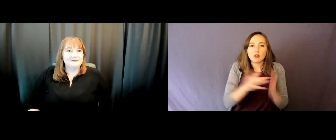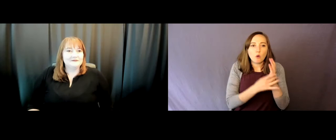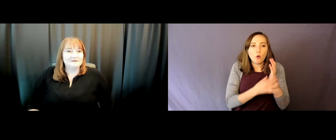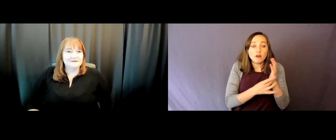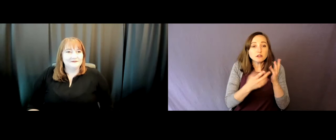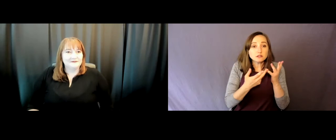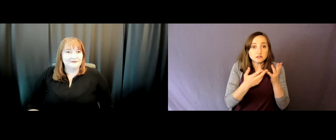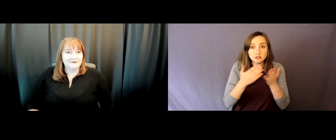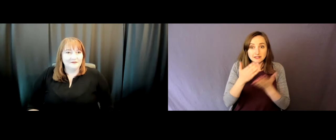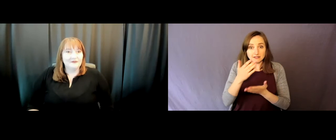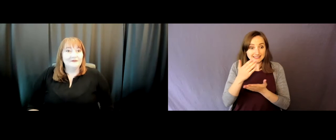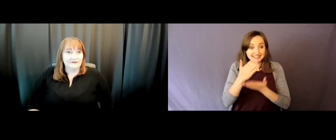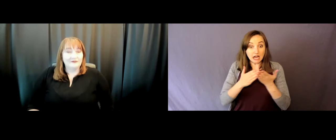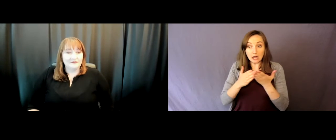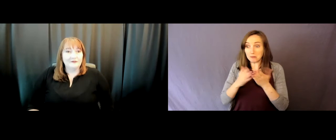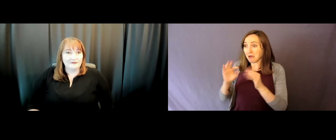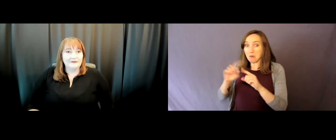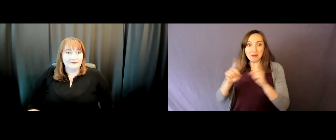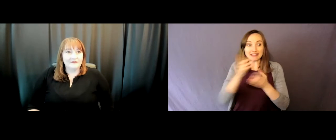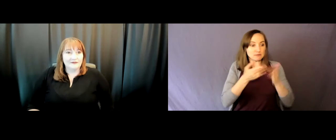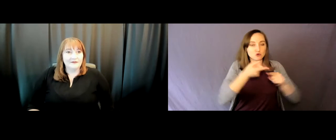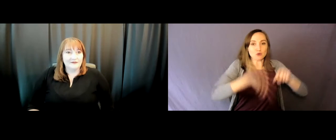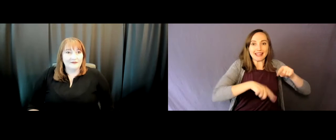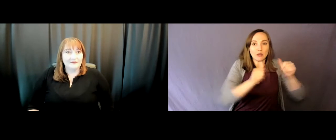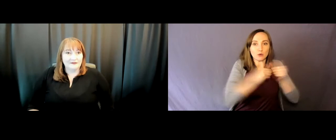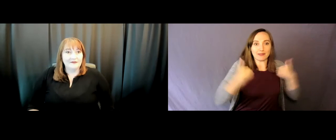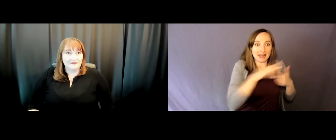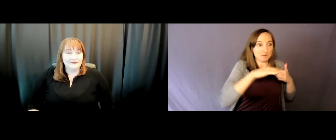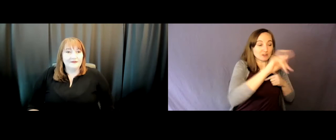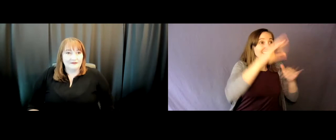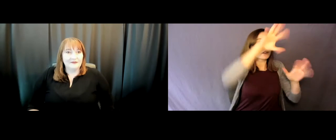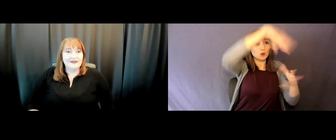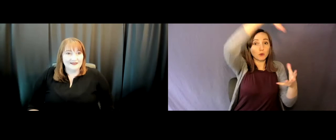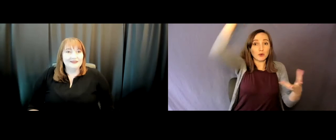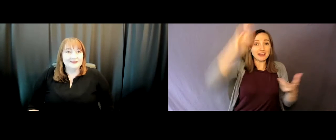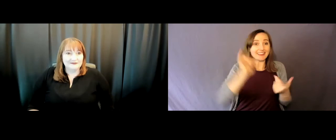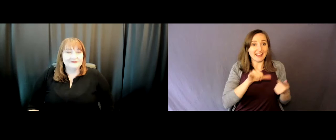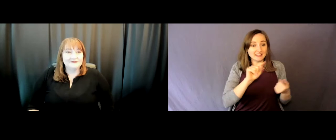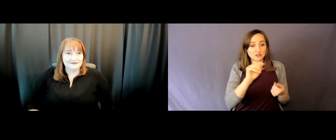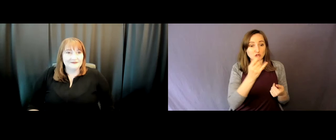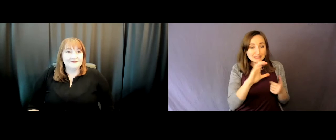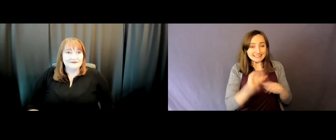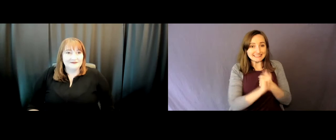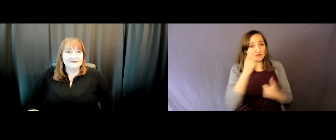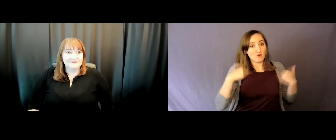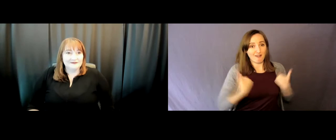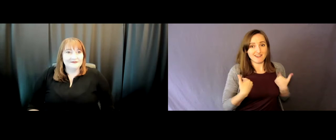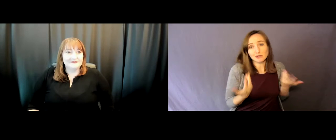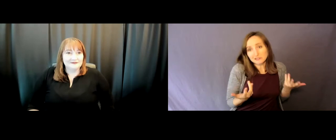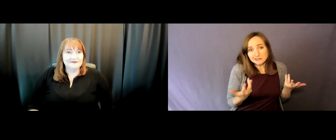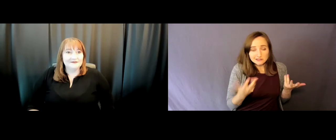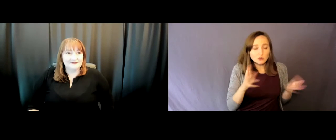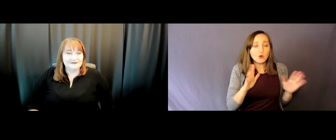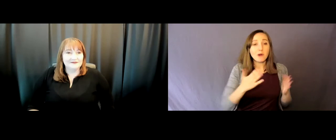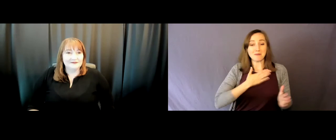you just cannot diffuse around pets. You know, some of it's just toxic and dangerous. Yeah. And so what I look for in CBD